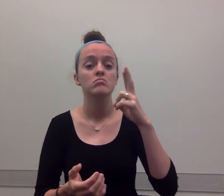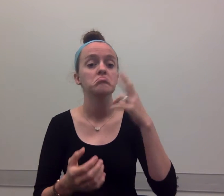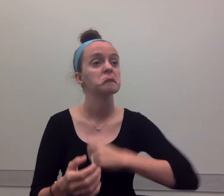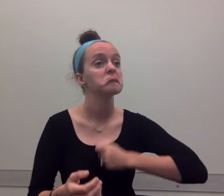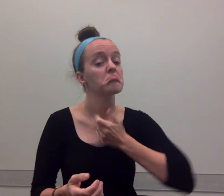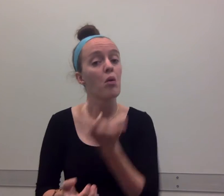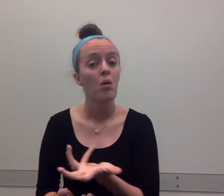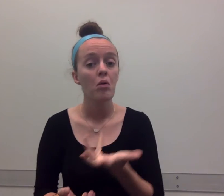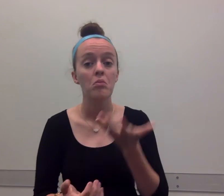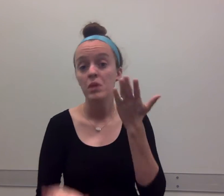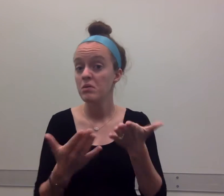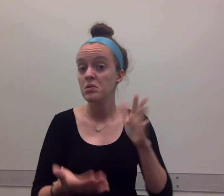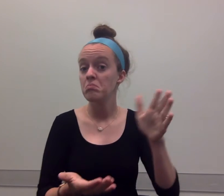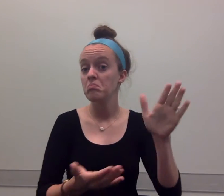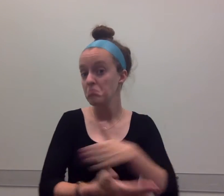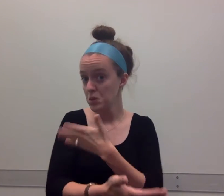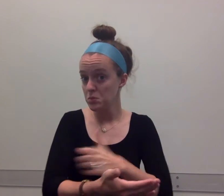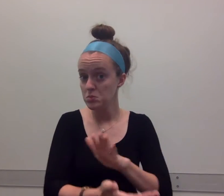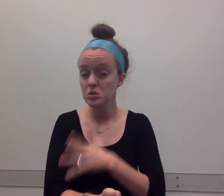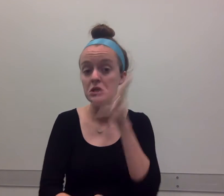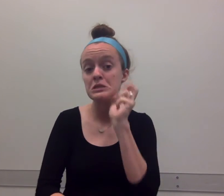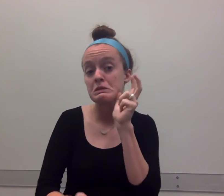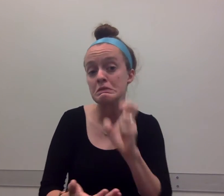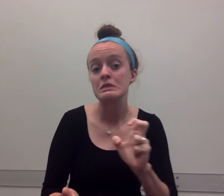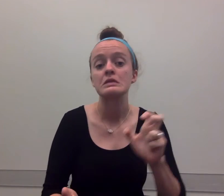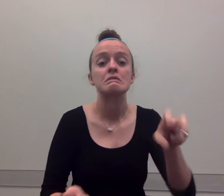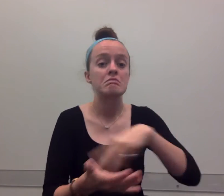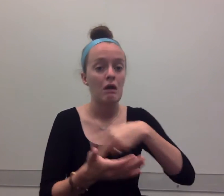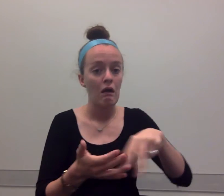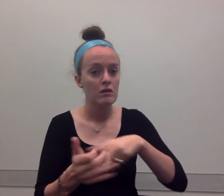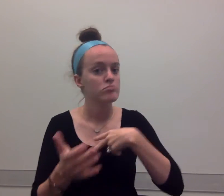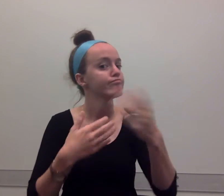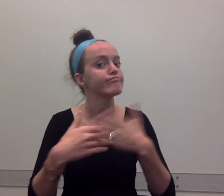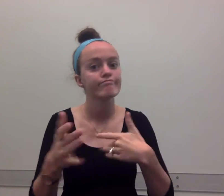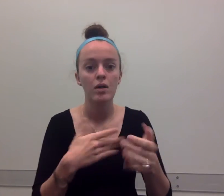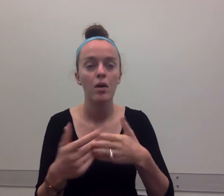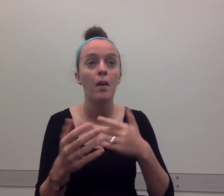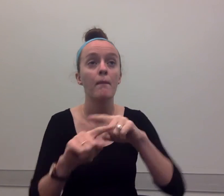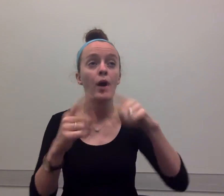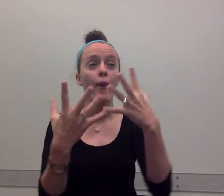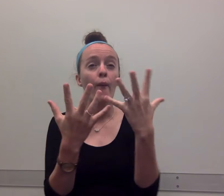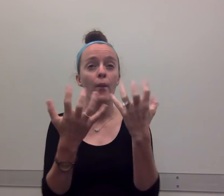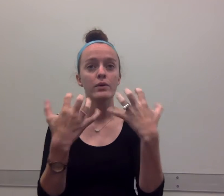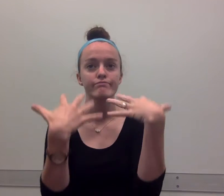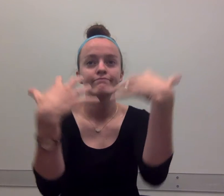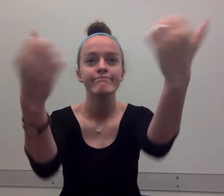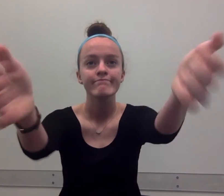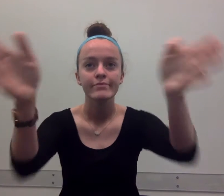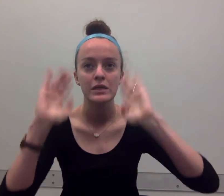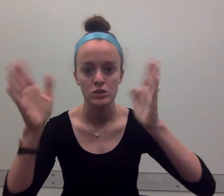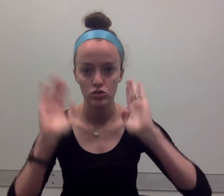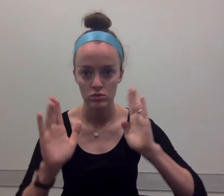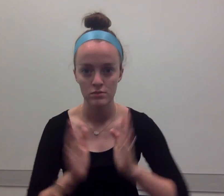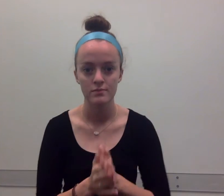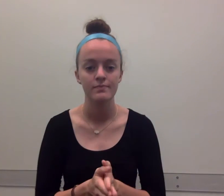play music, or even do a dance. Something that helps to capture your audience's attention. The first step